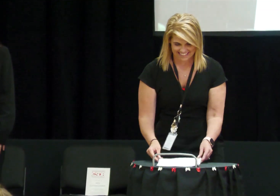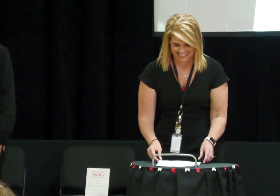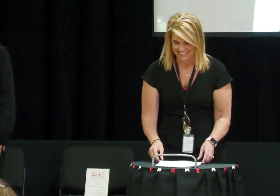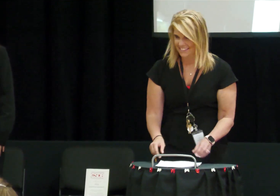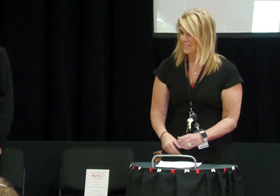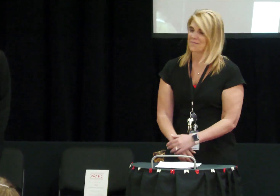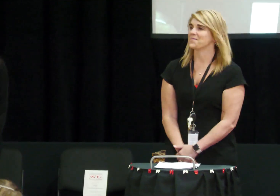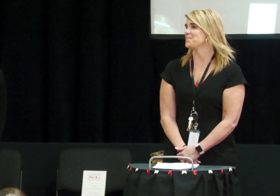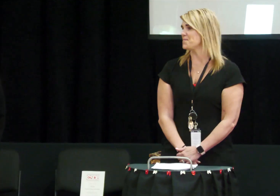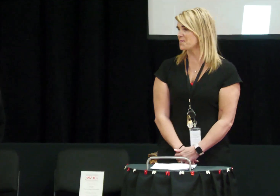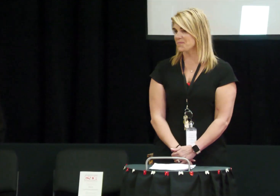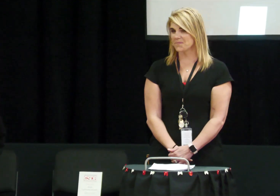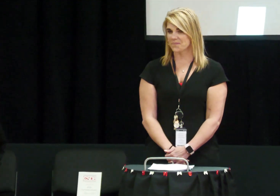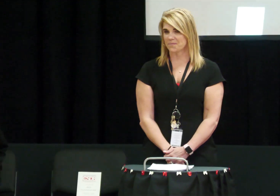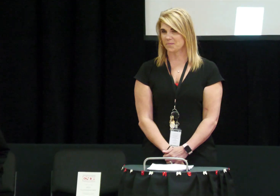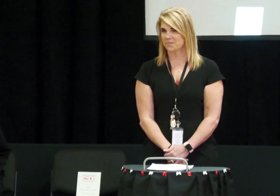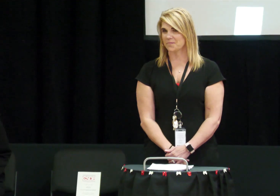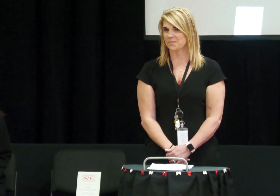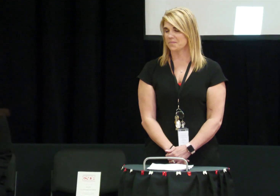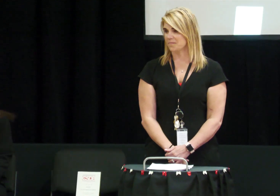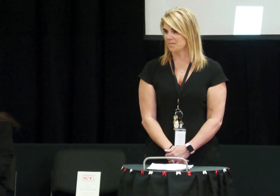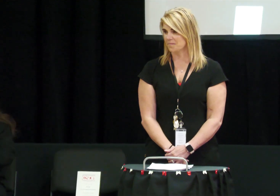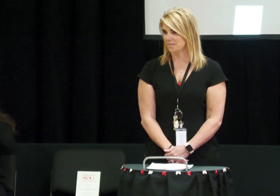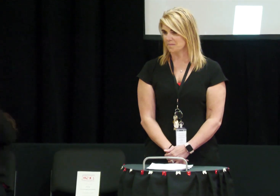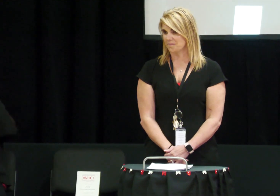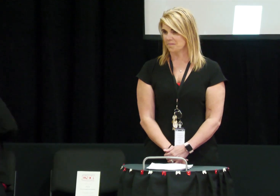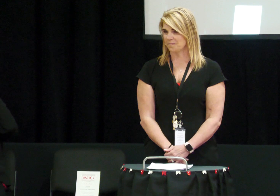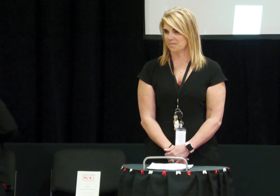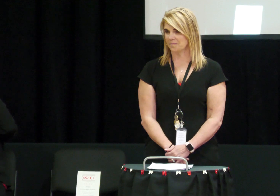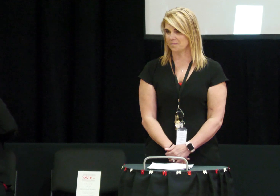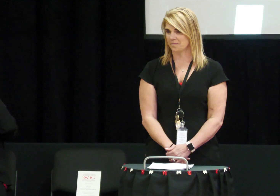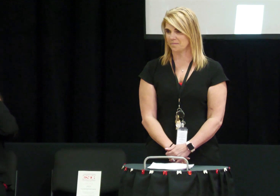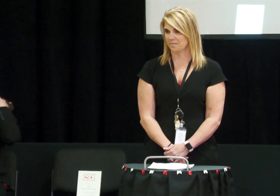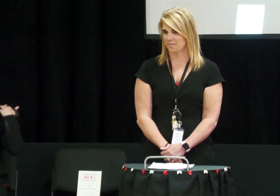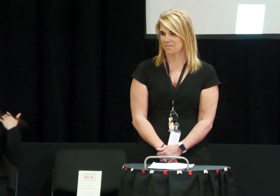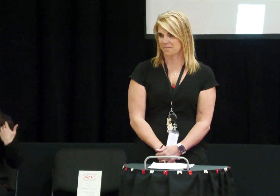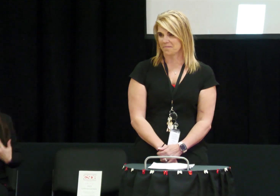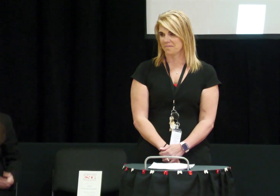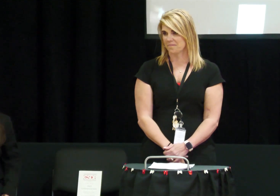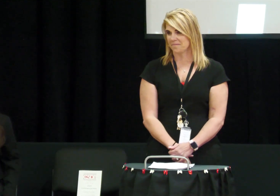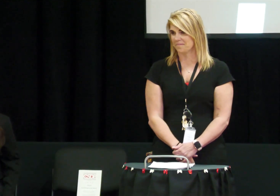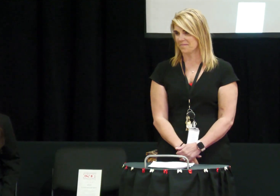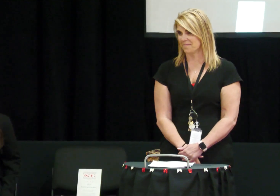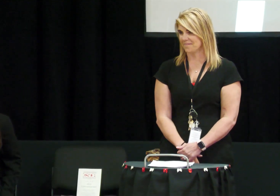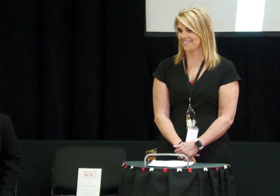Mariah and Shamari exit the stage, and Interim Superintendent Tara Spangler is standing at the podium.